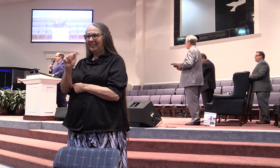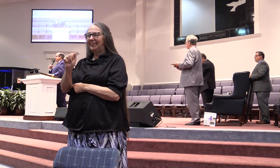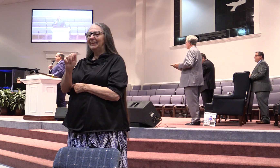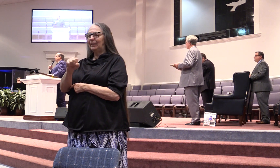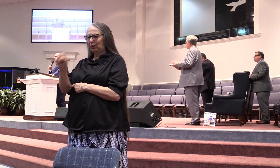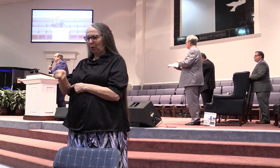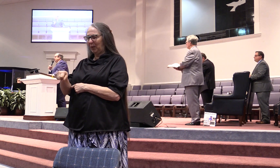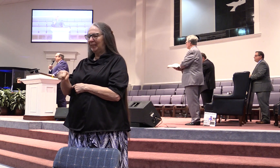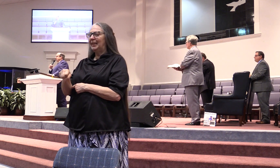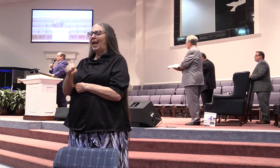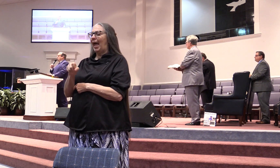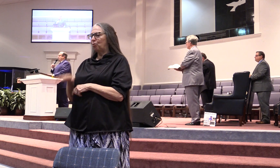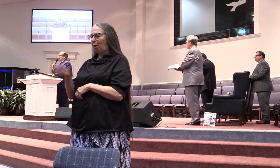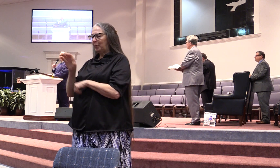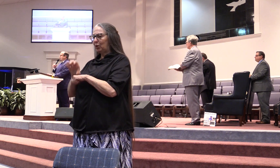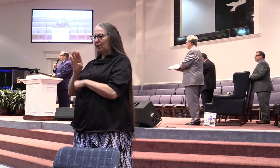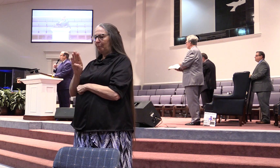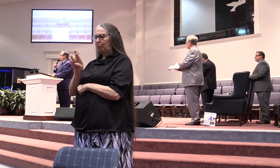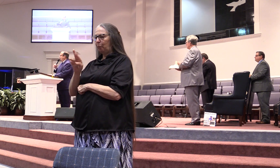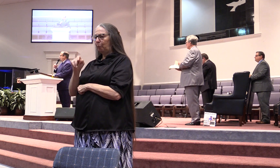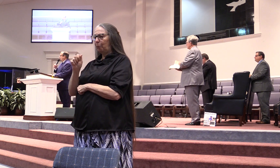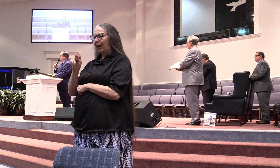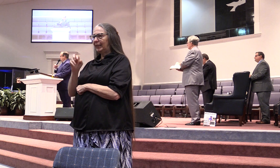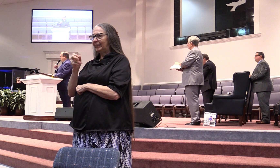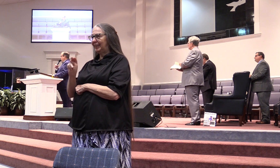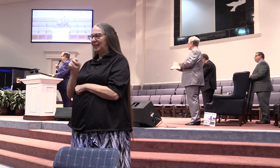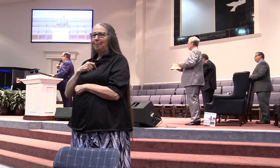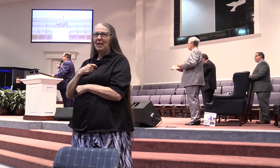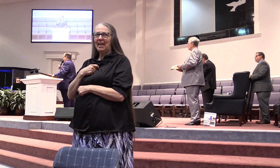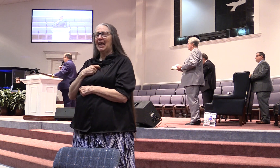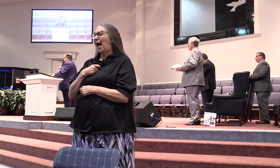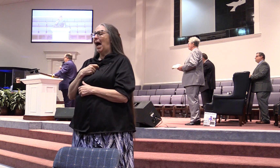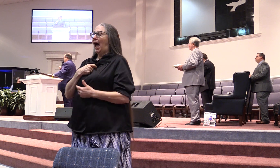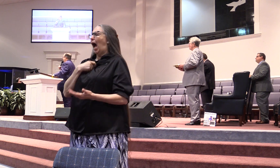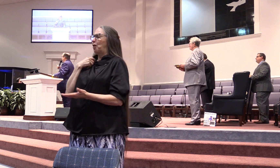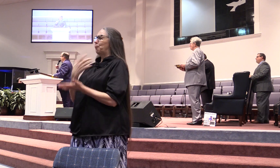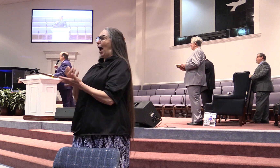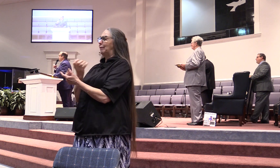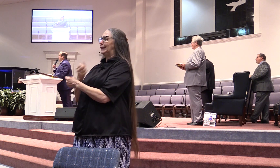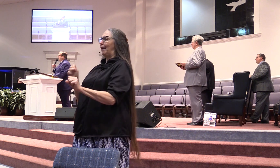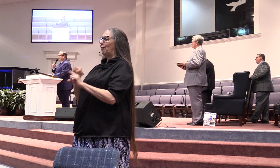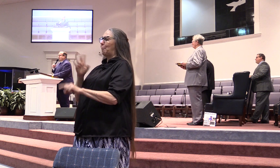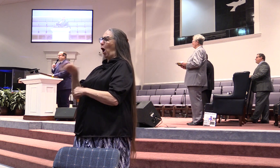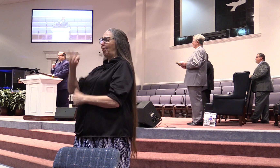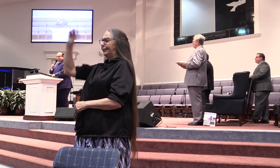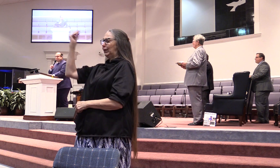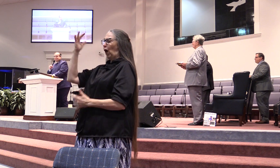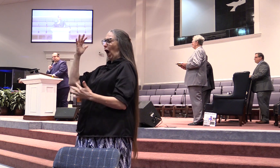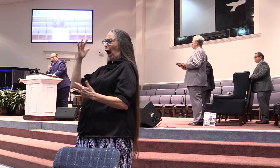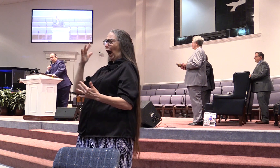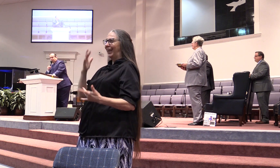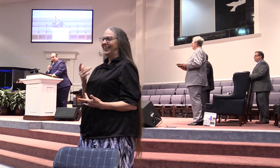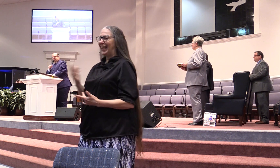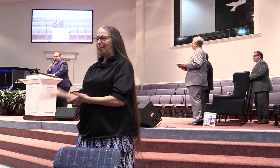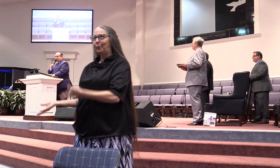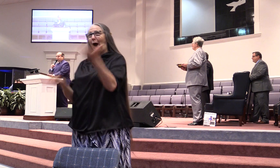in Bradenton. I swooped down her like a marauding Viking and rescued her from all this sunshine and palm trees. Took